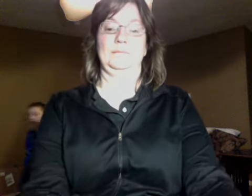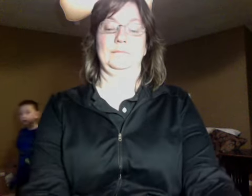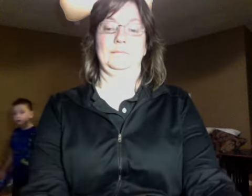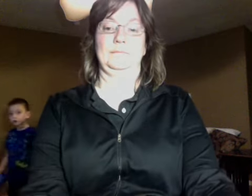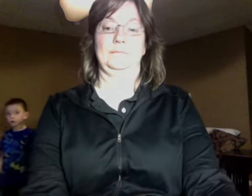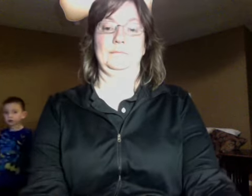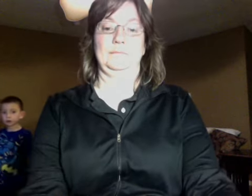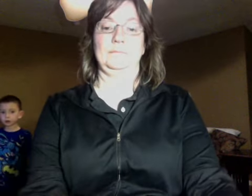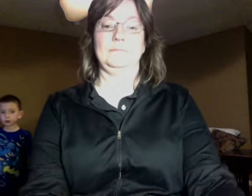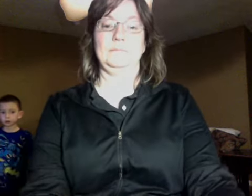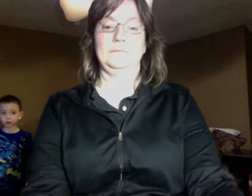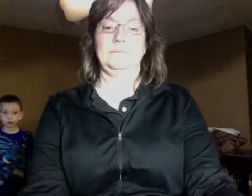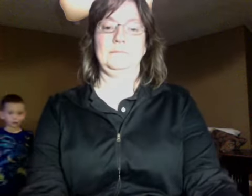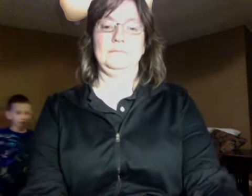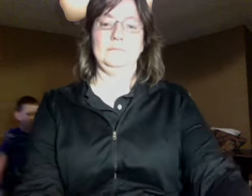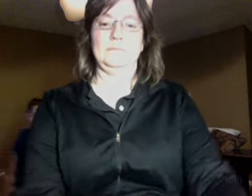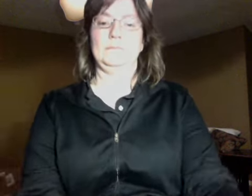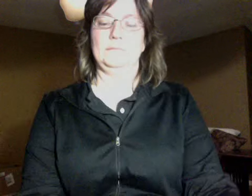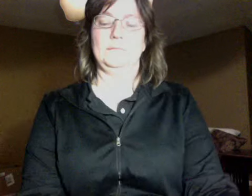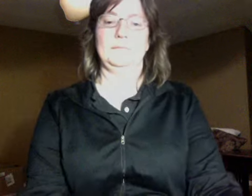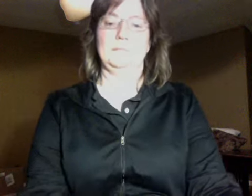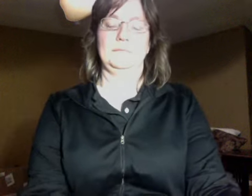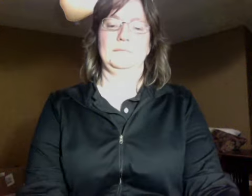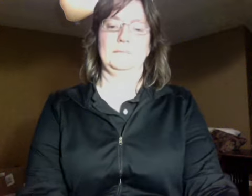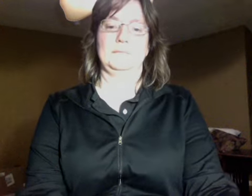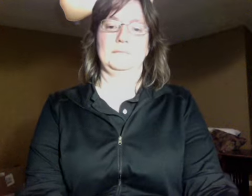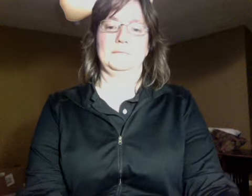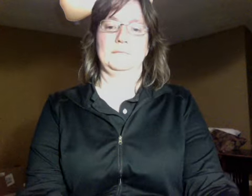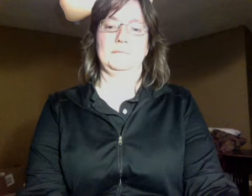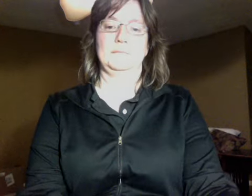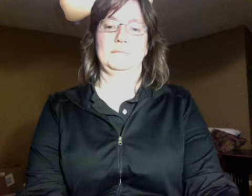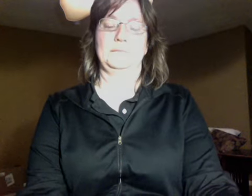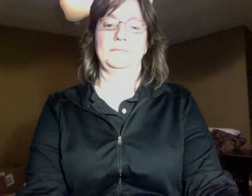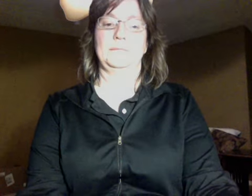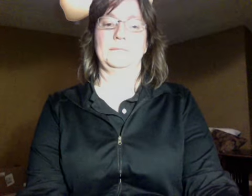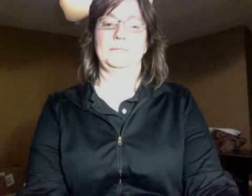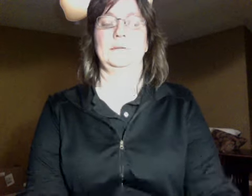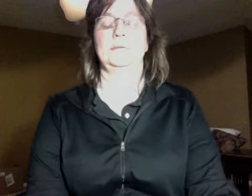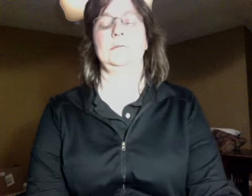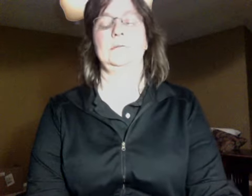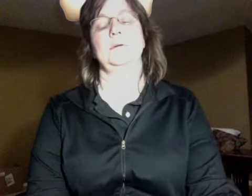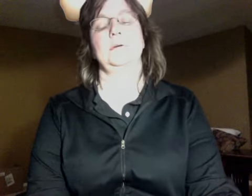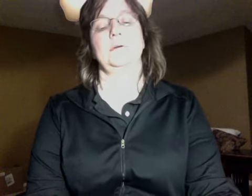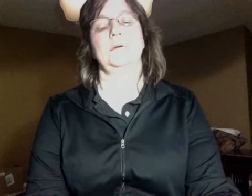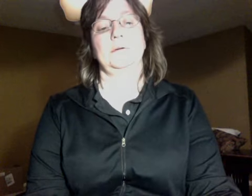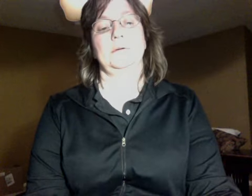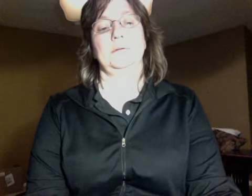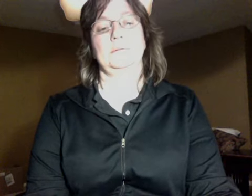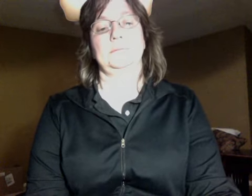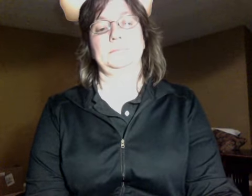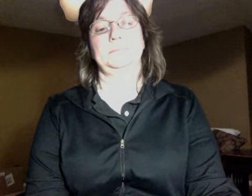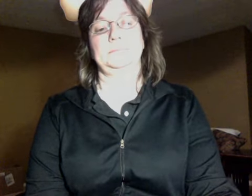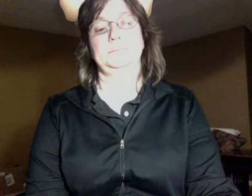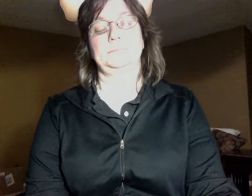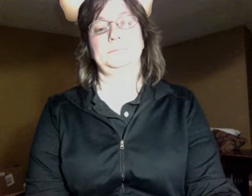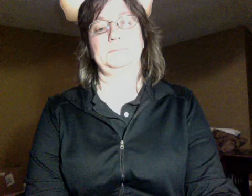the food food or beverages as it starts in the mouth and travels through the digestive system. Food or